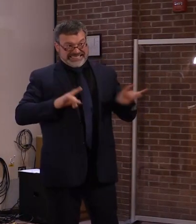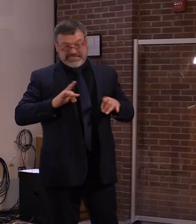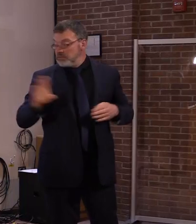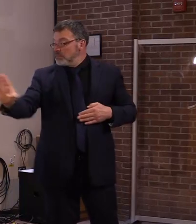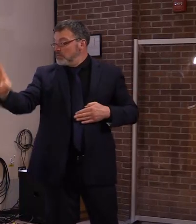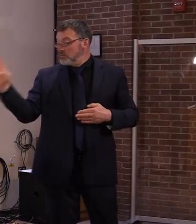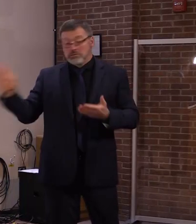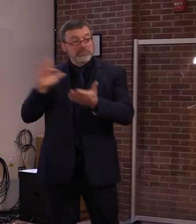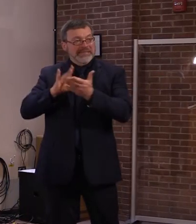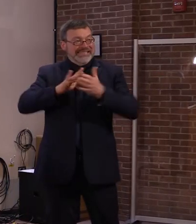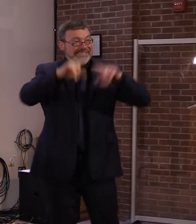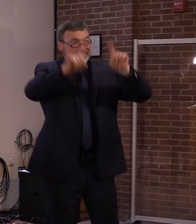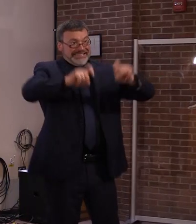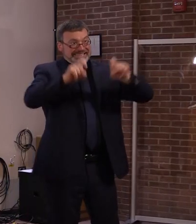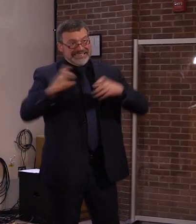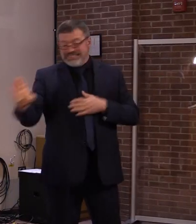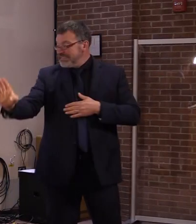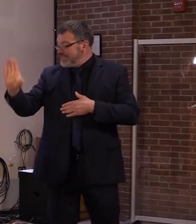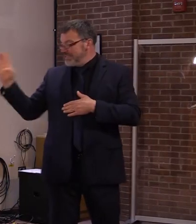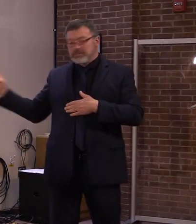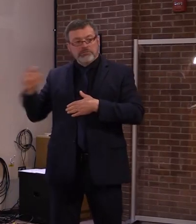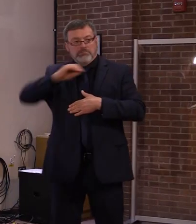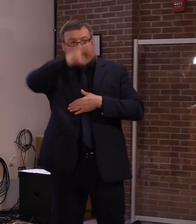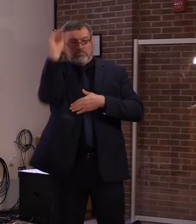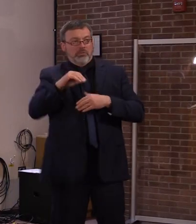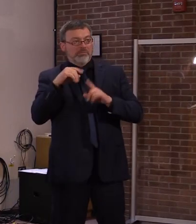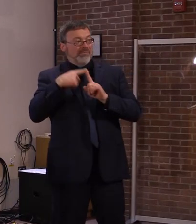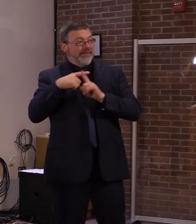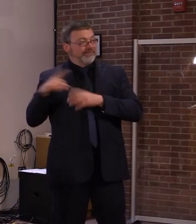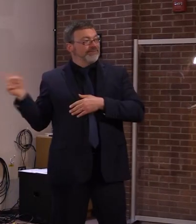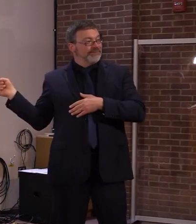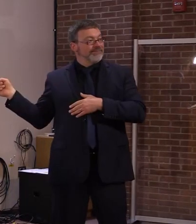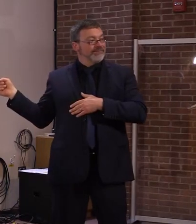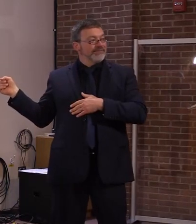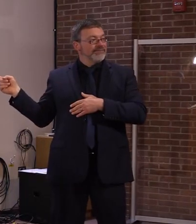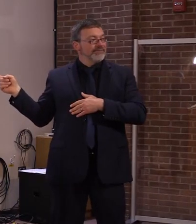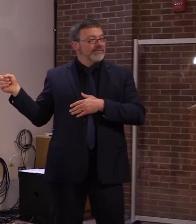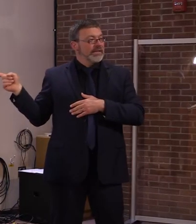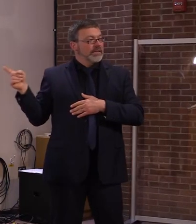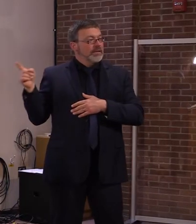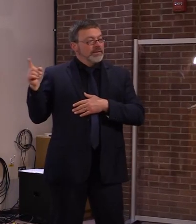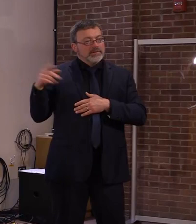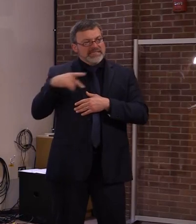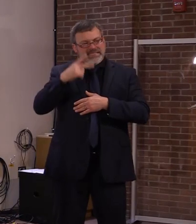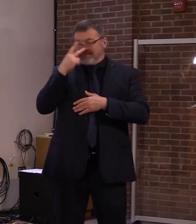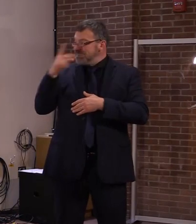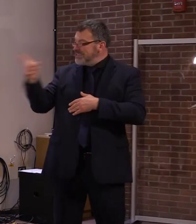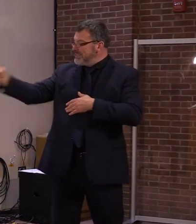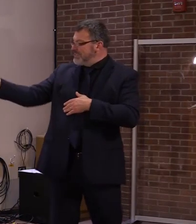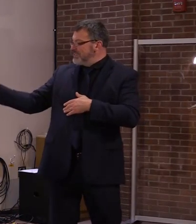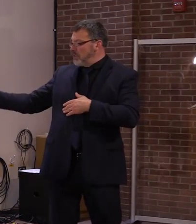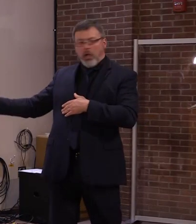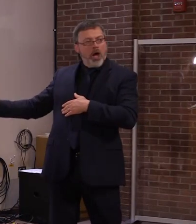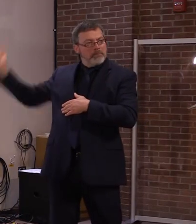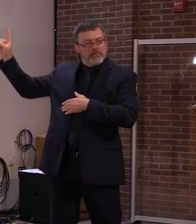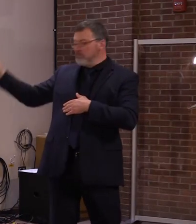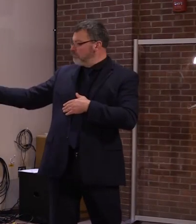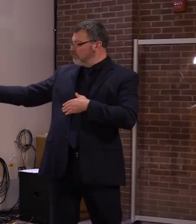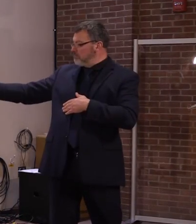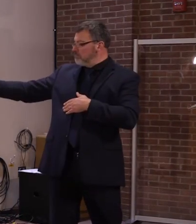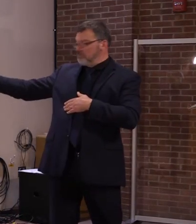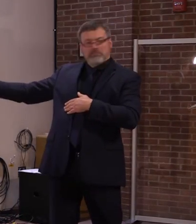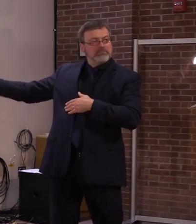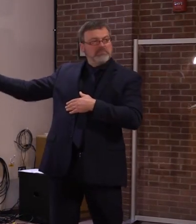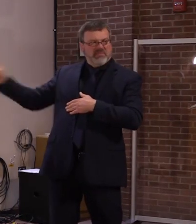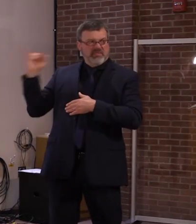are up more significantly than testing, and it resulted in our positivity rate increasing as well. So again, what that tells us is that